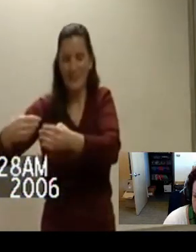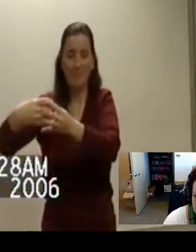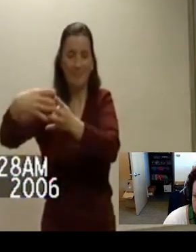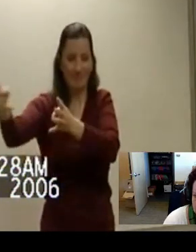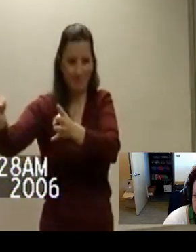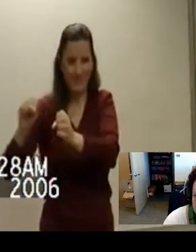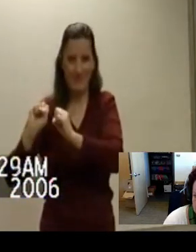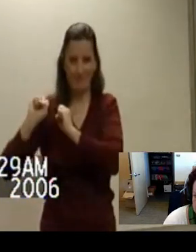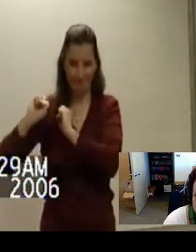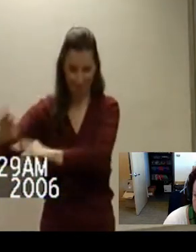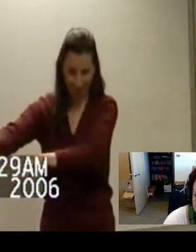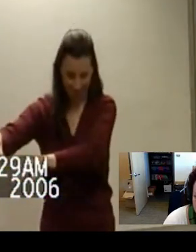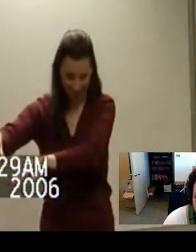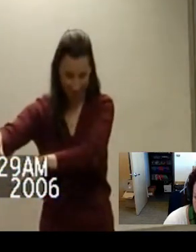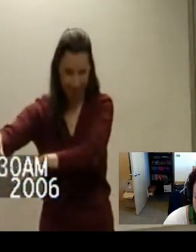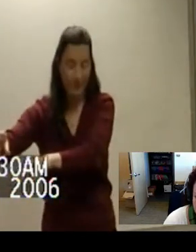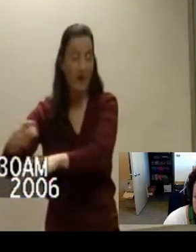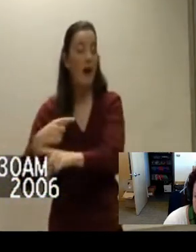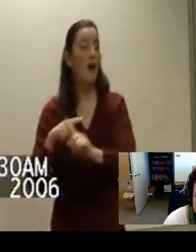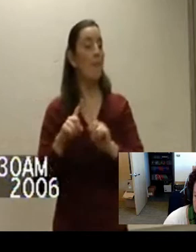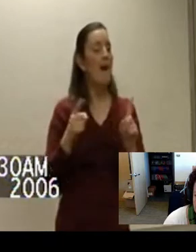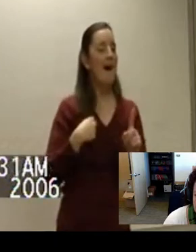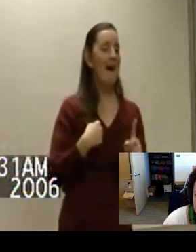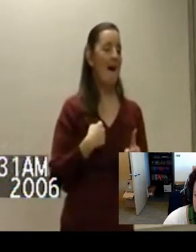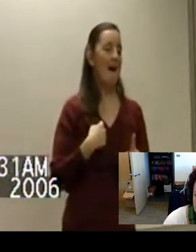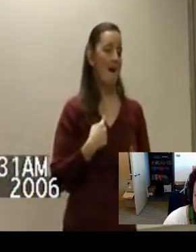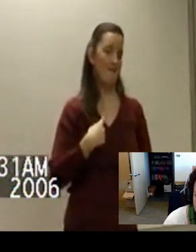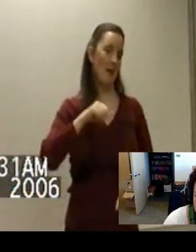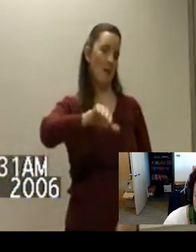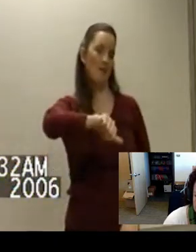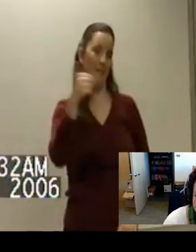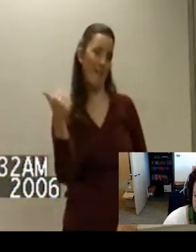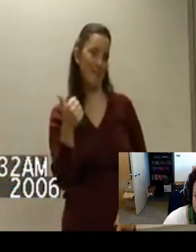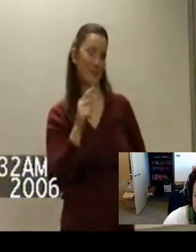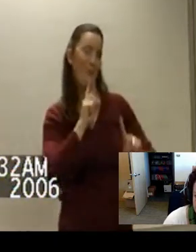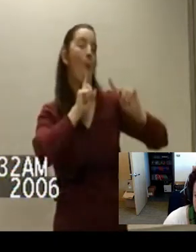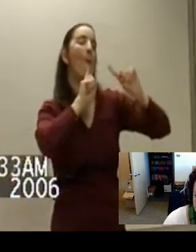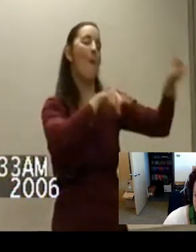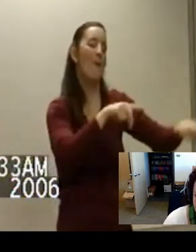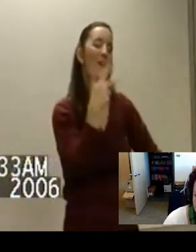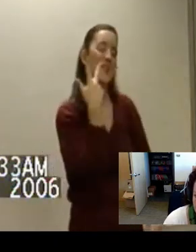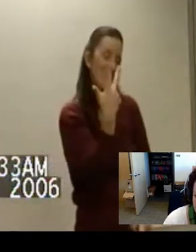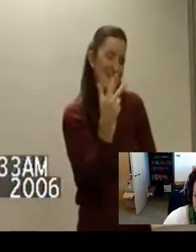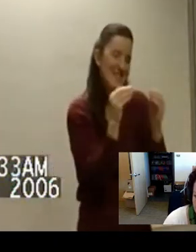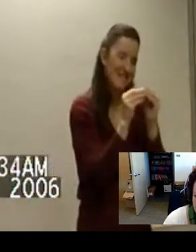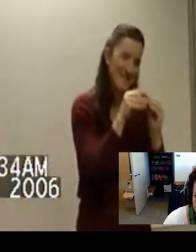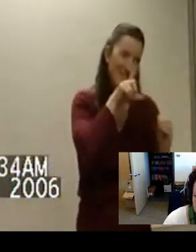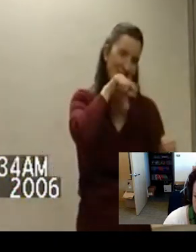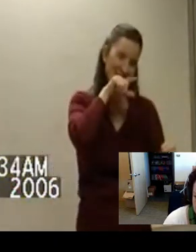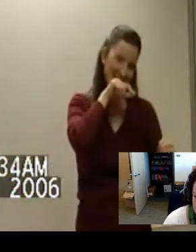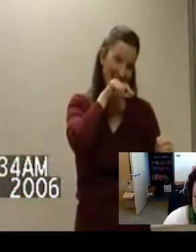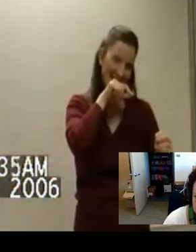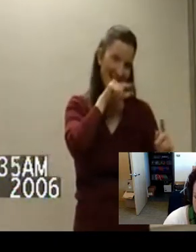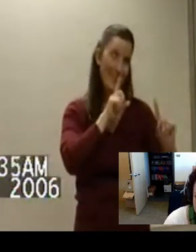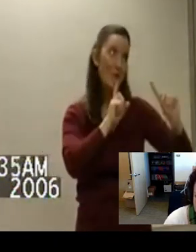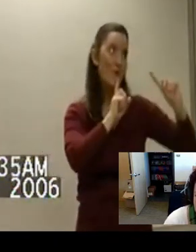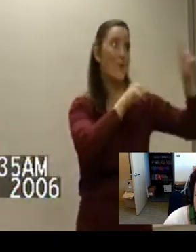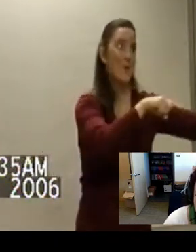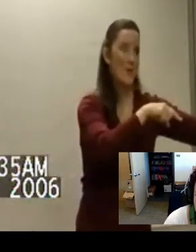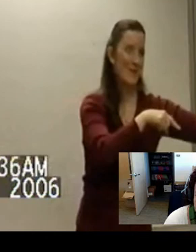up the chicken coop with the fence and the enclosure. And then we put the chickens